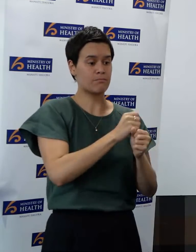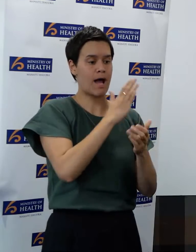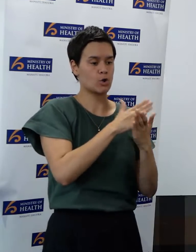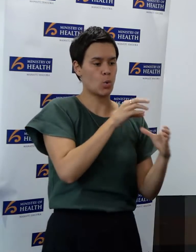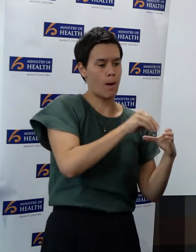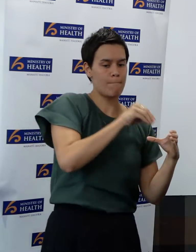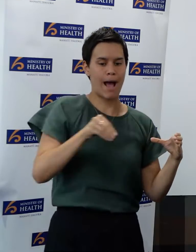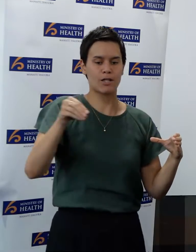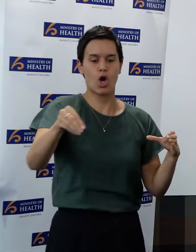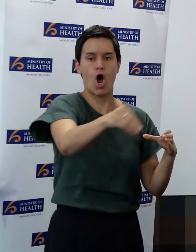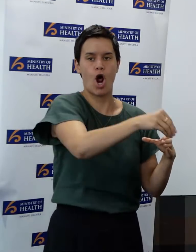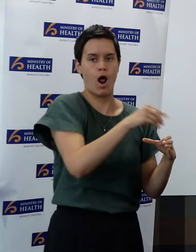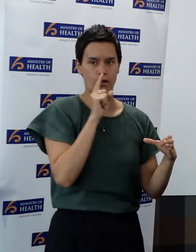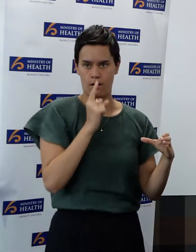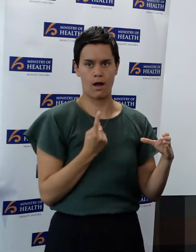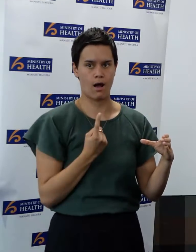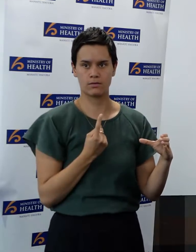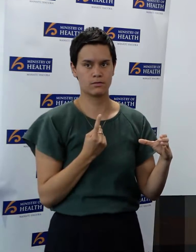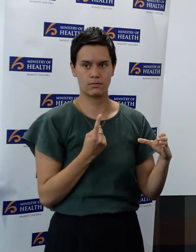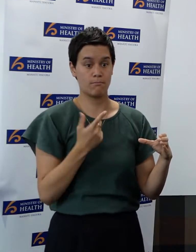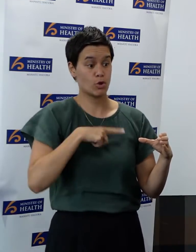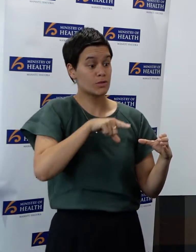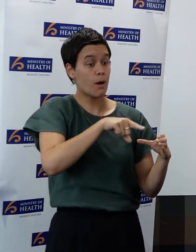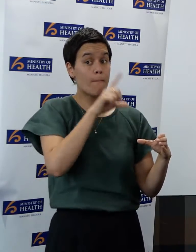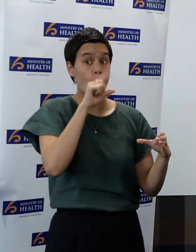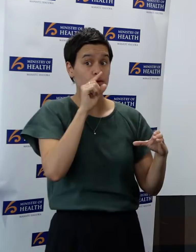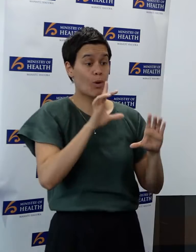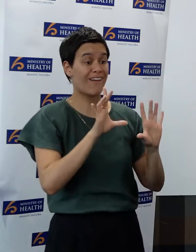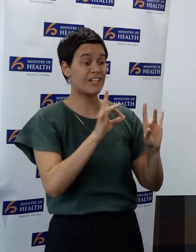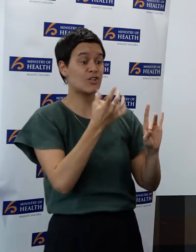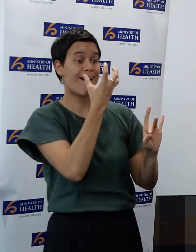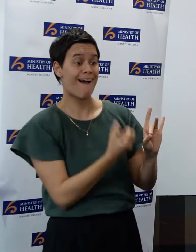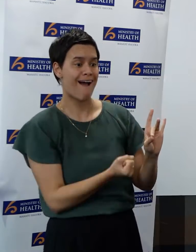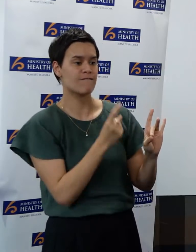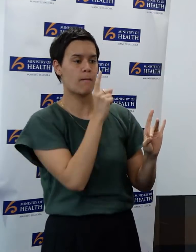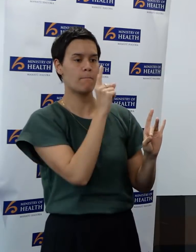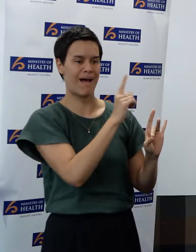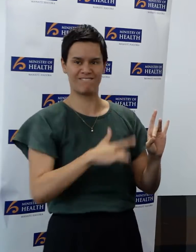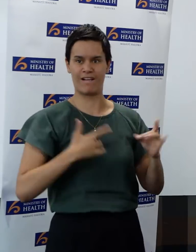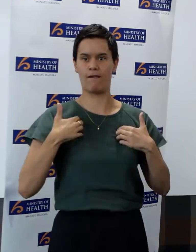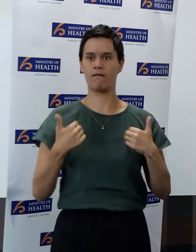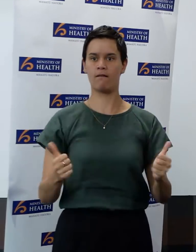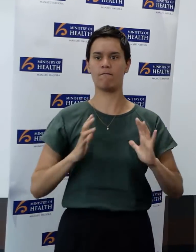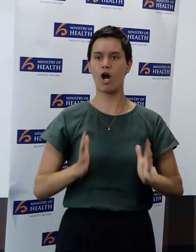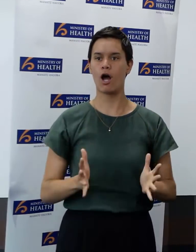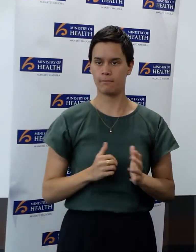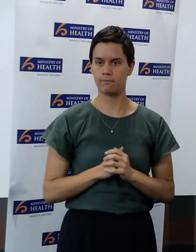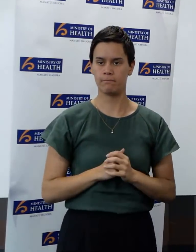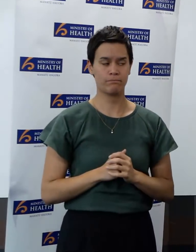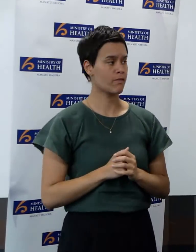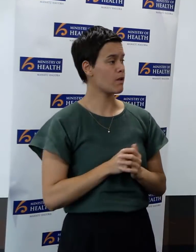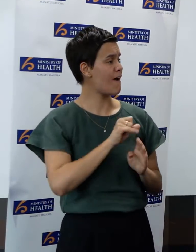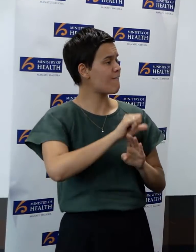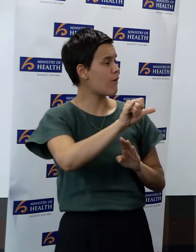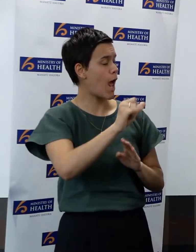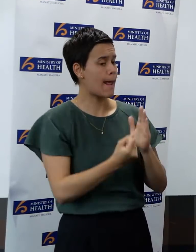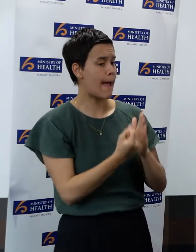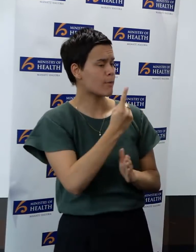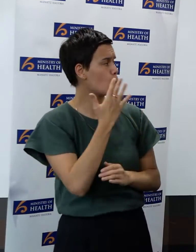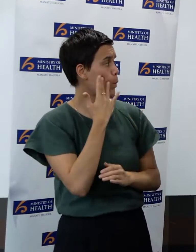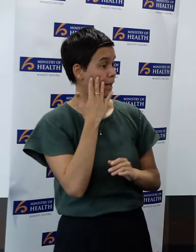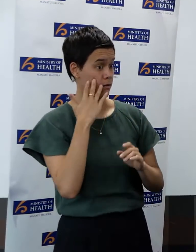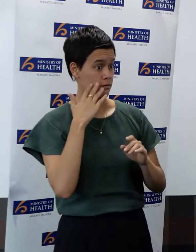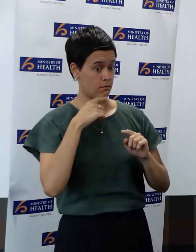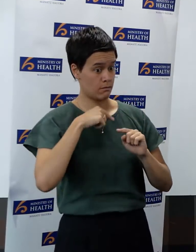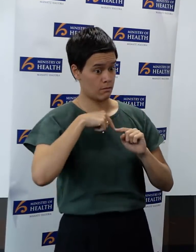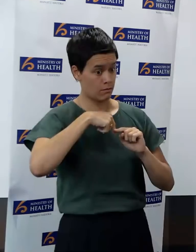actually infectious but not symptomatic. Is that meant to happen in the next week or so? I can't give any details around timing. I can